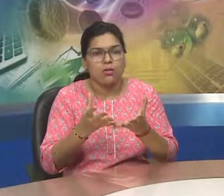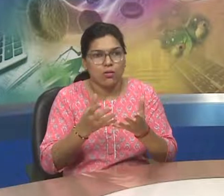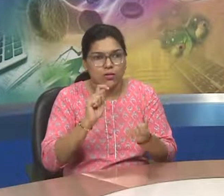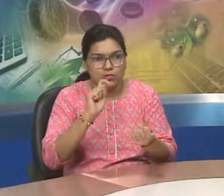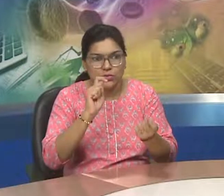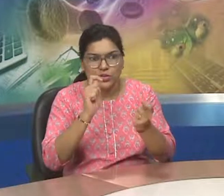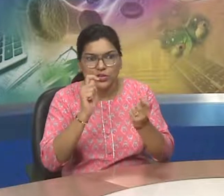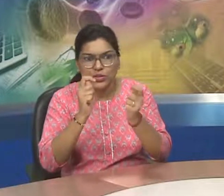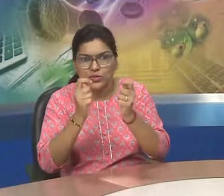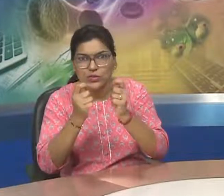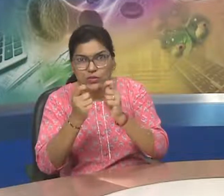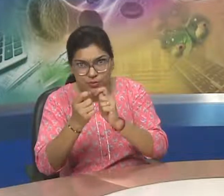Origin